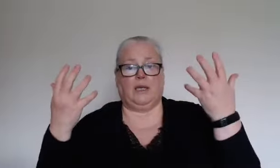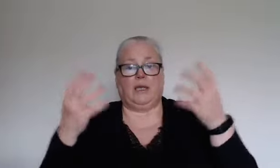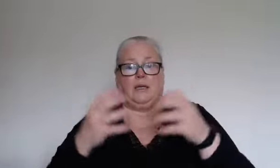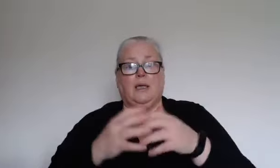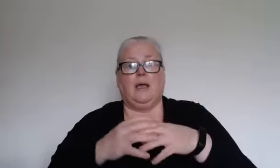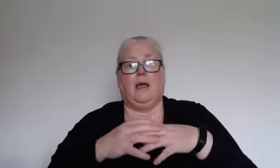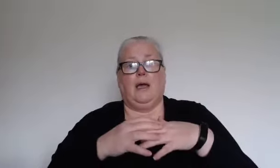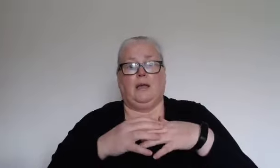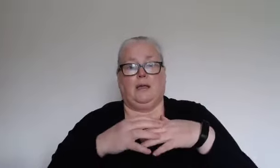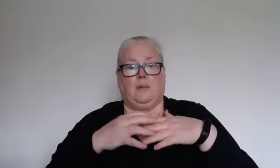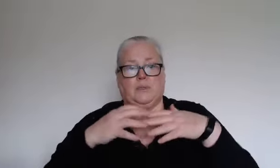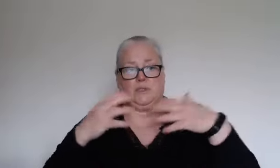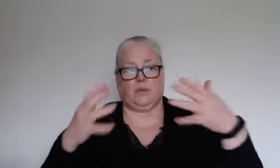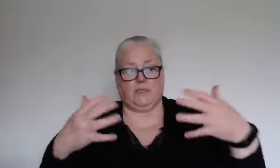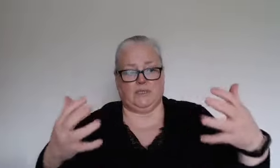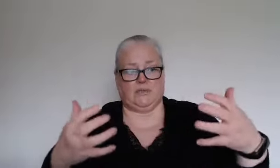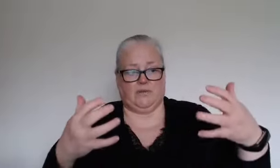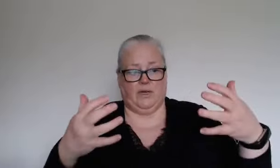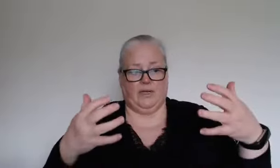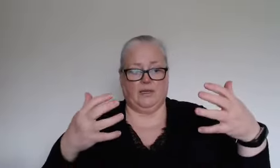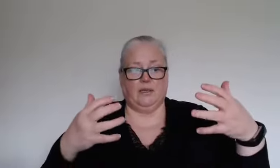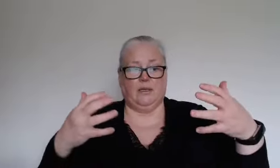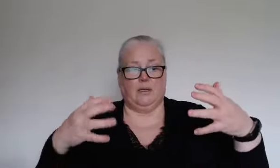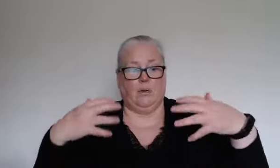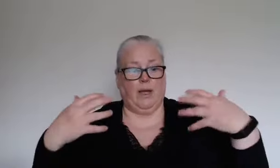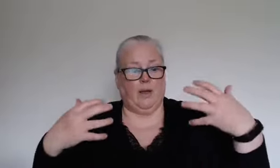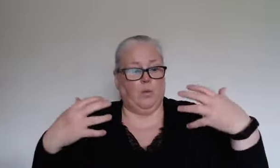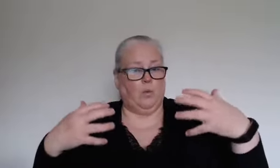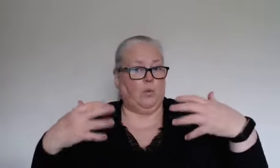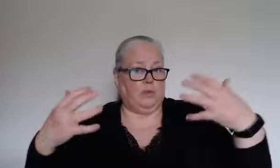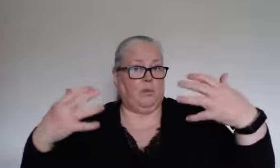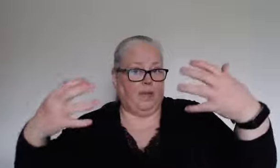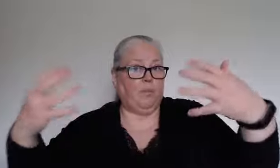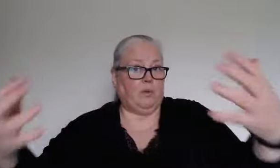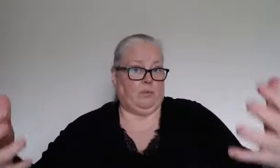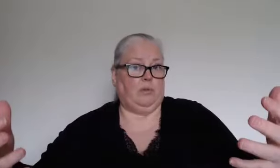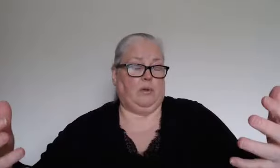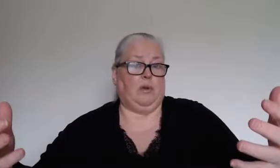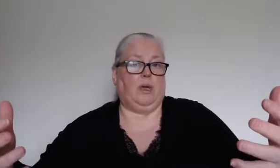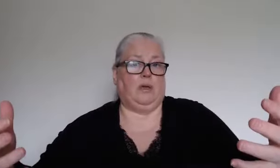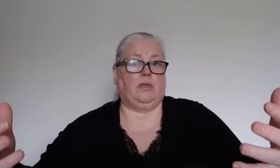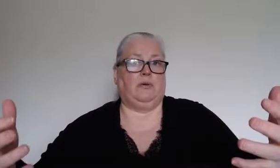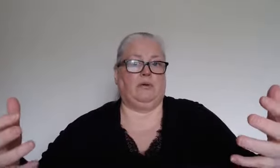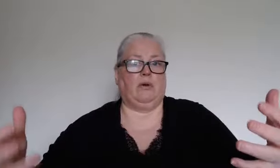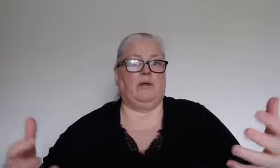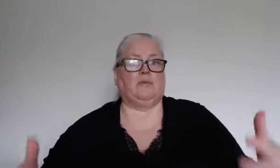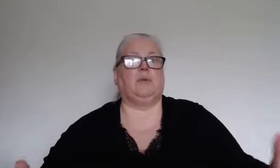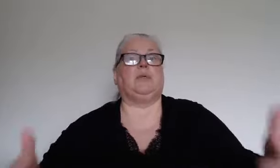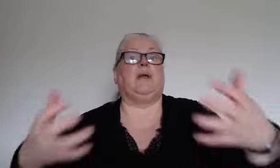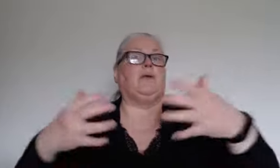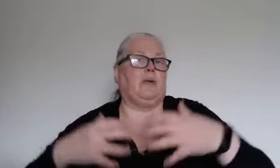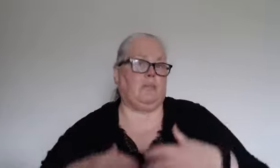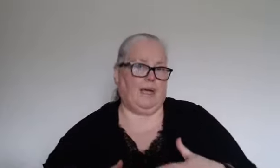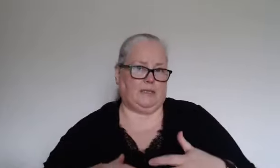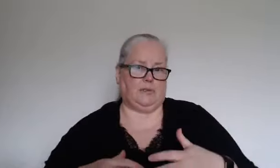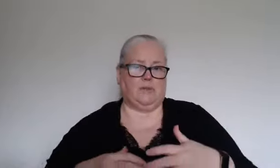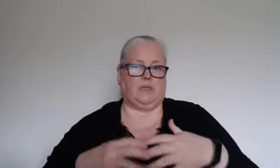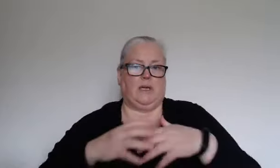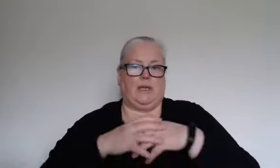thinking and help us to identify, you know, the people that are in our lives maybe that are impacting us in a negative